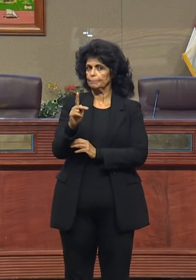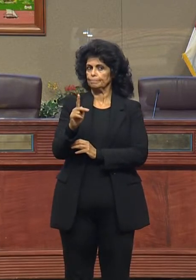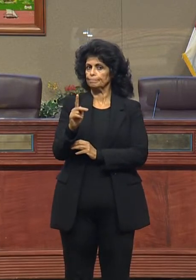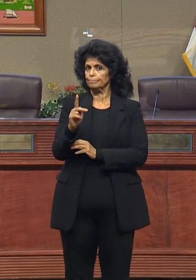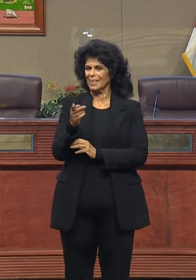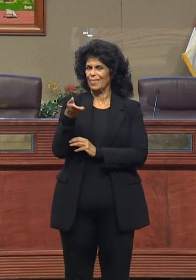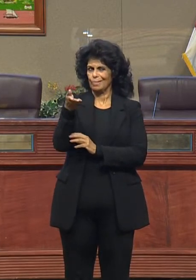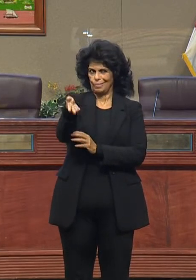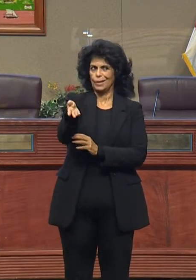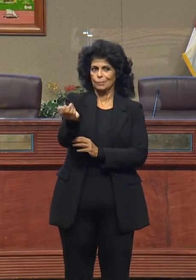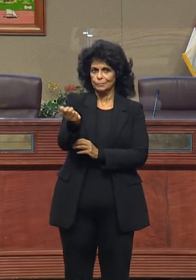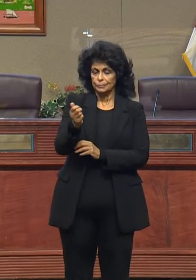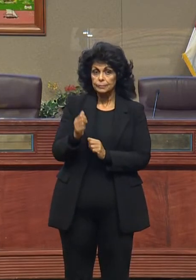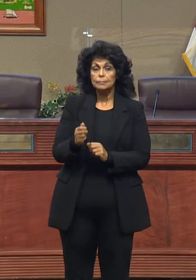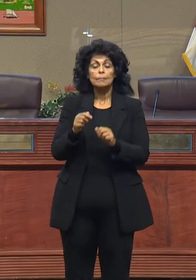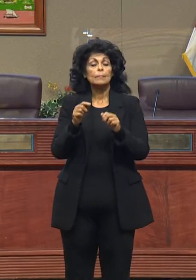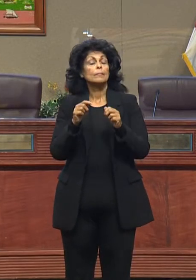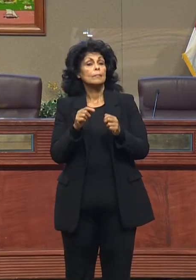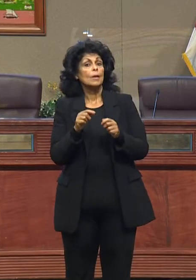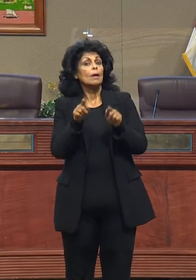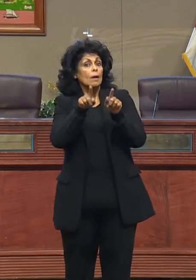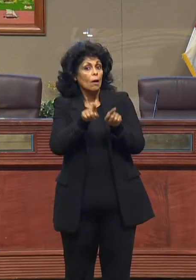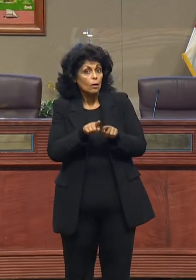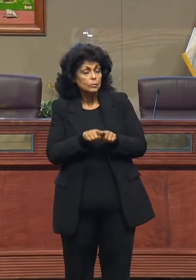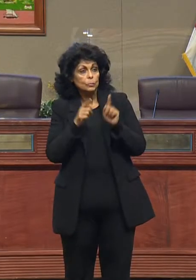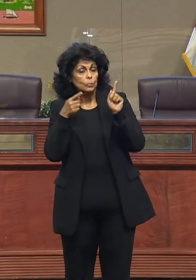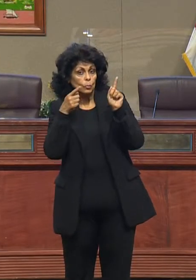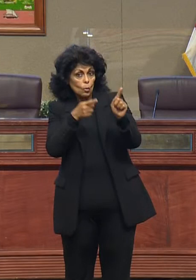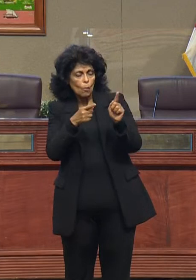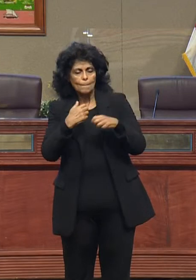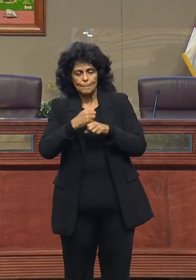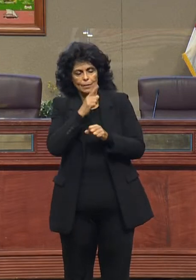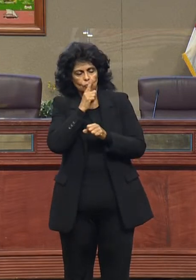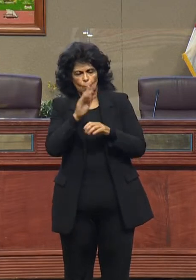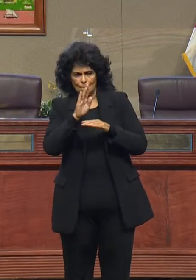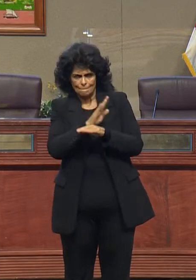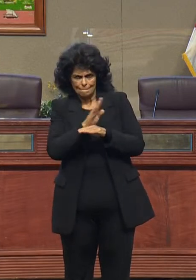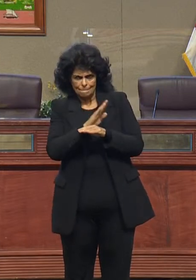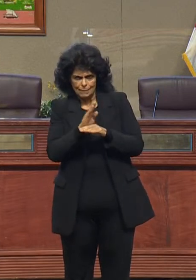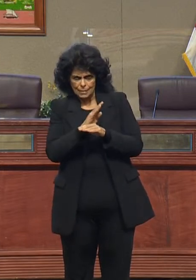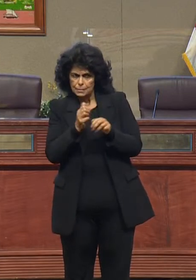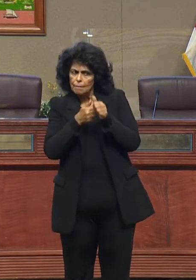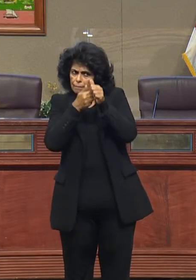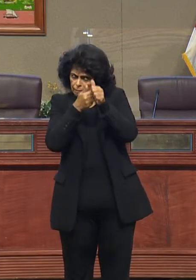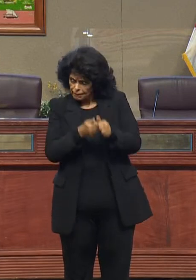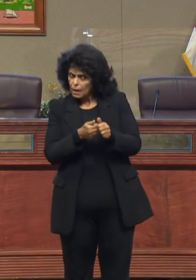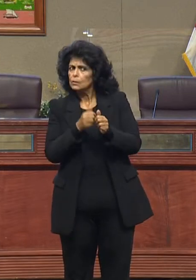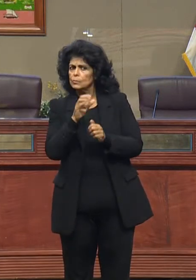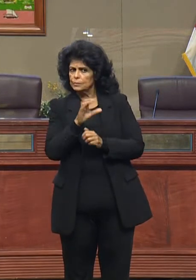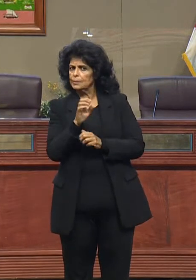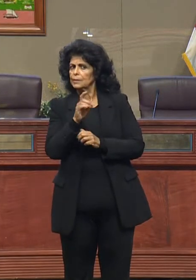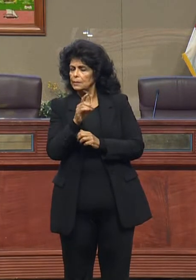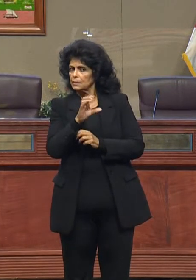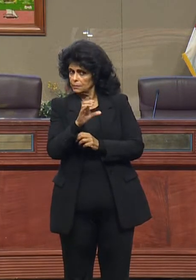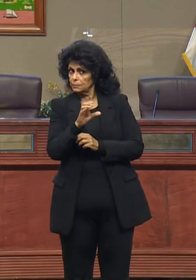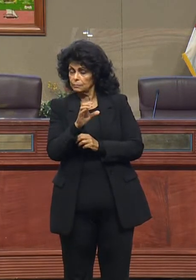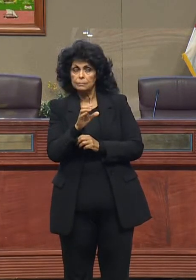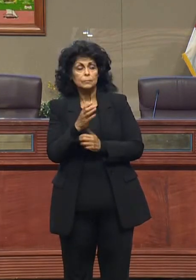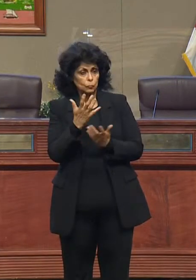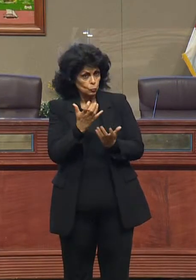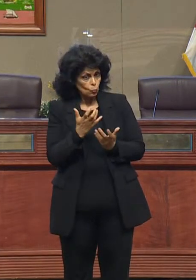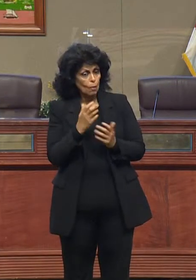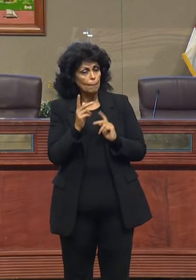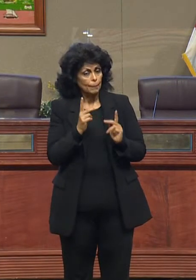sure that county businesses are adhering to CDC standards to keep our patrons and employees